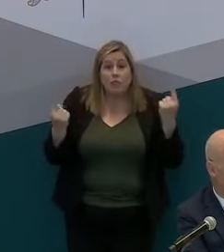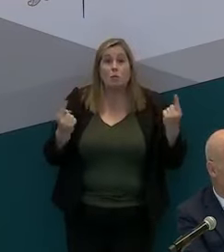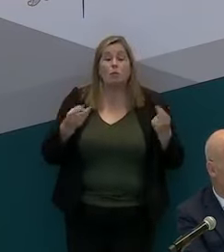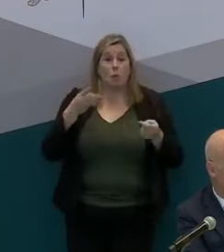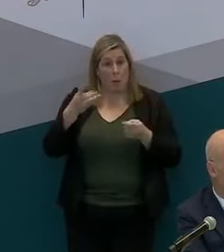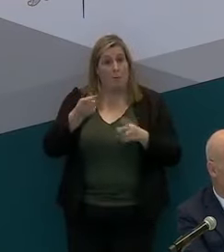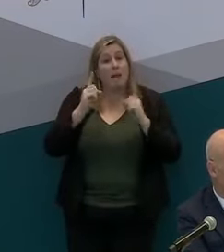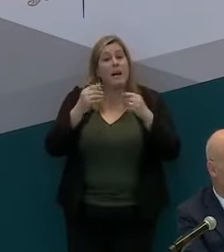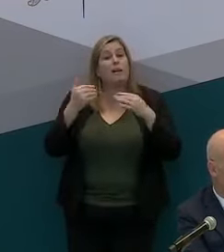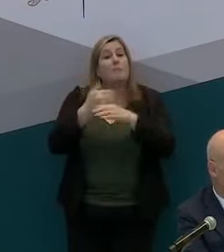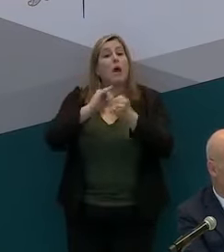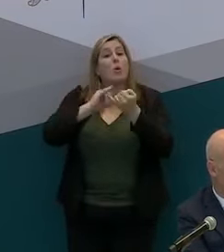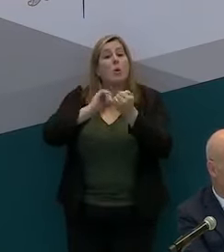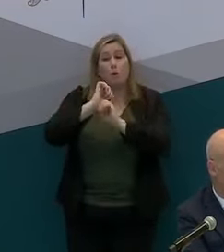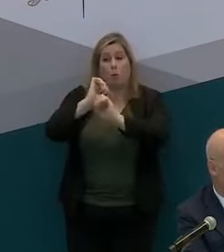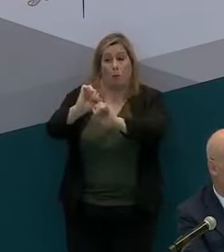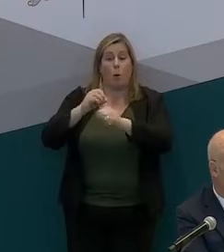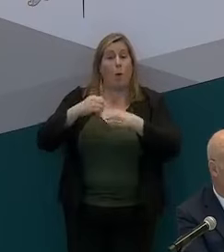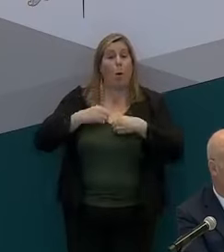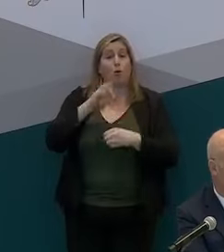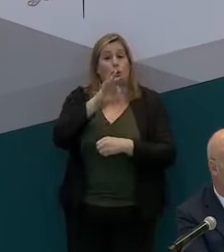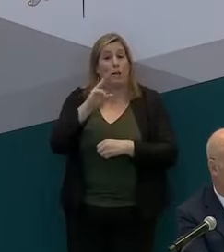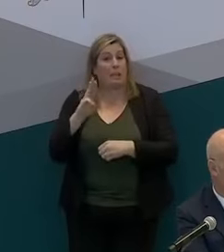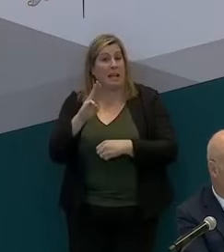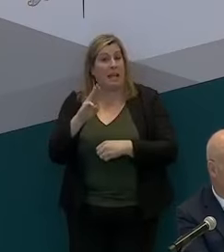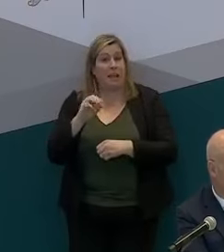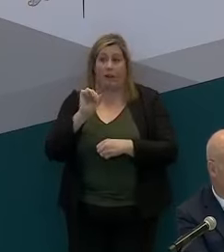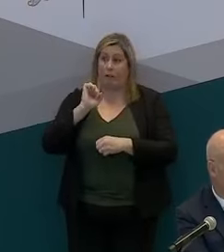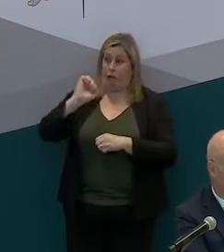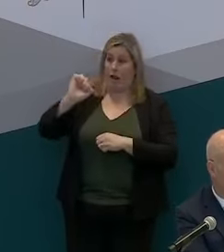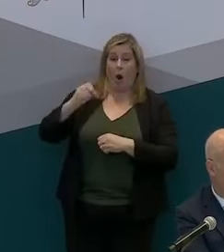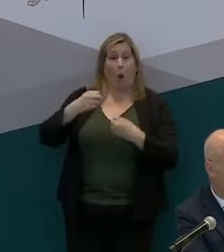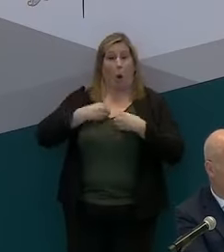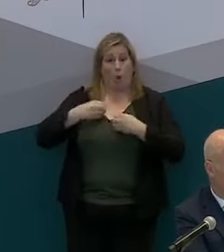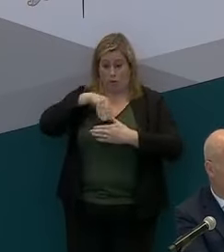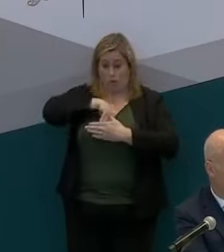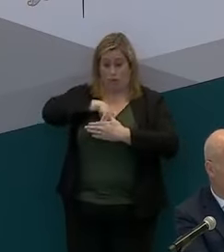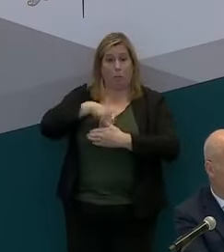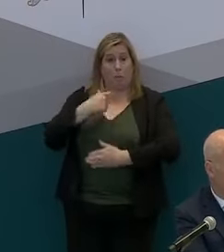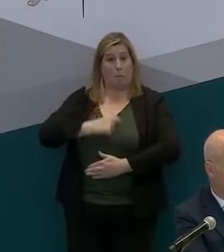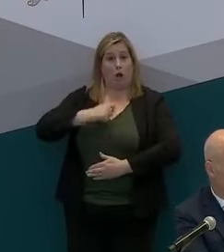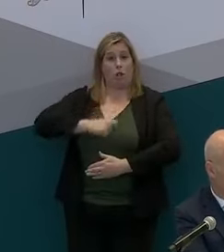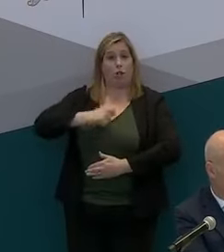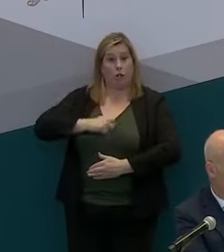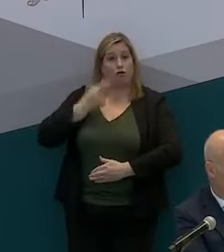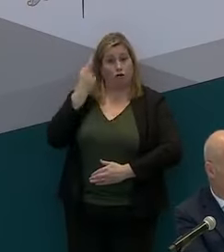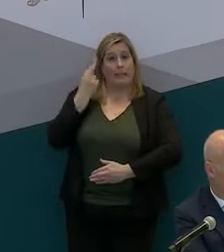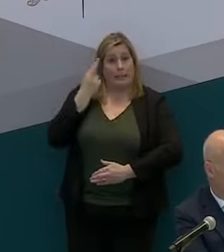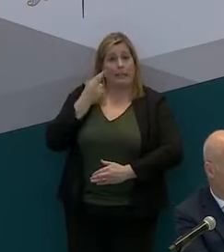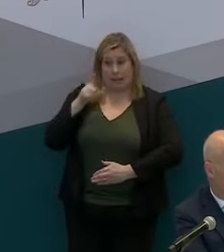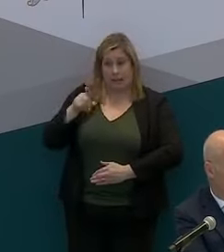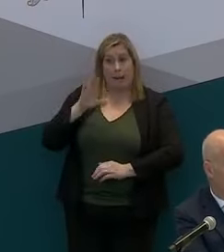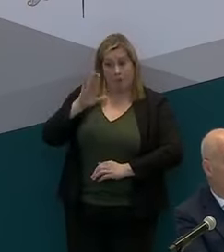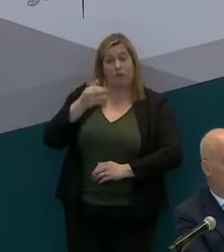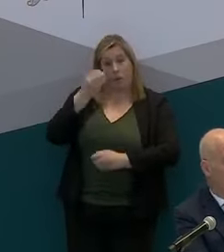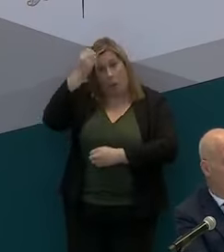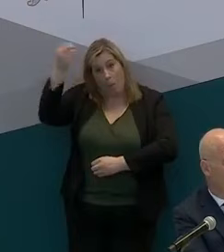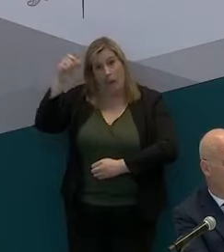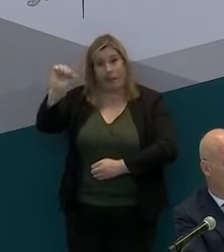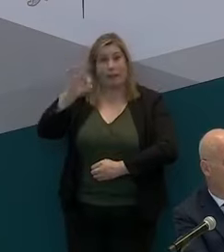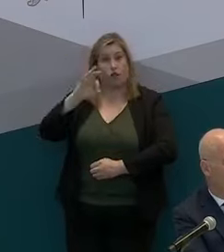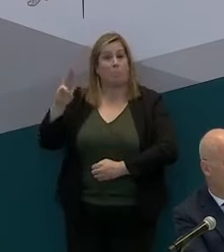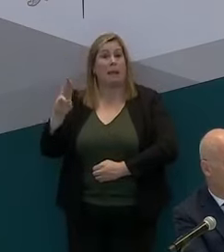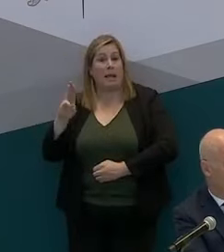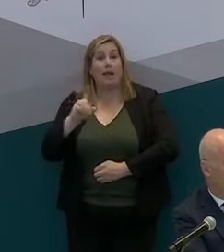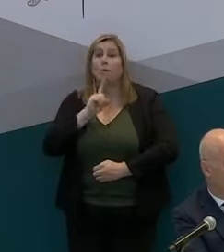by their doctors for particular reasons to wear a mask and to take particular precautions, and obviously we'd recommend that people follow that clinical advice. But unless you're